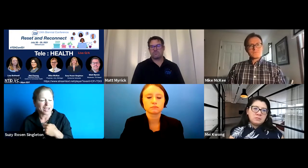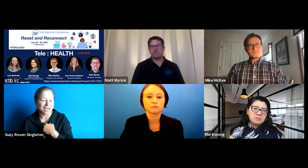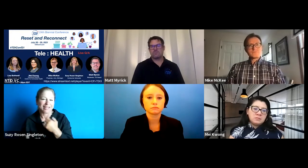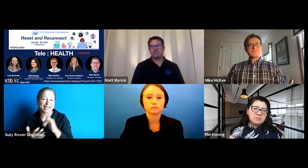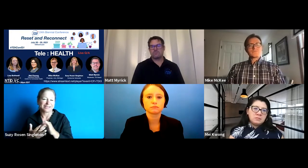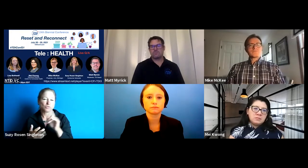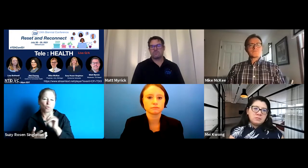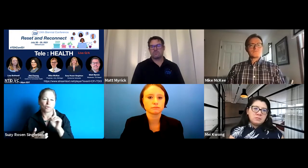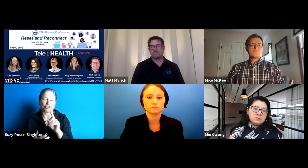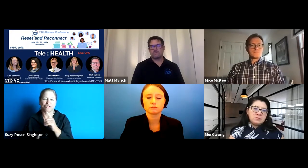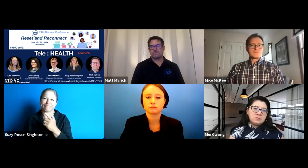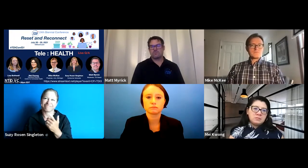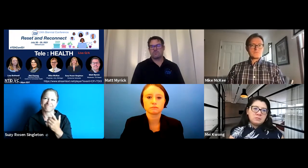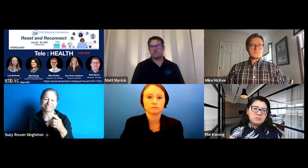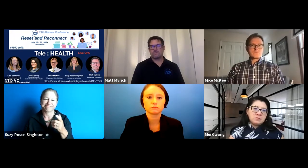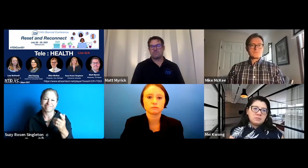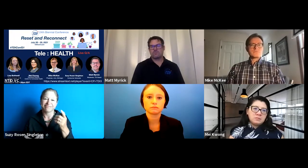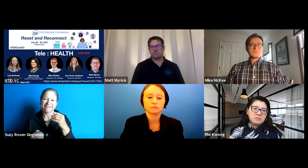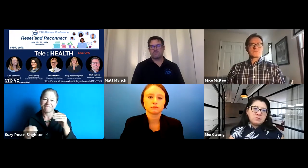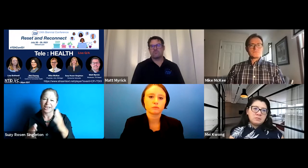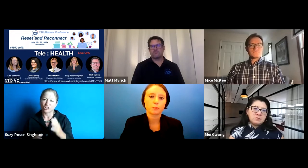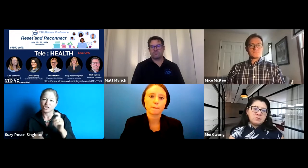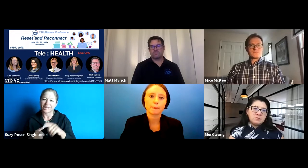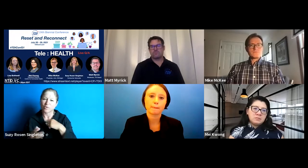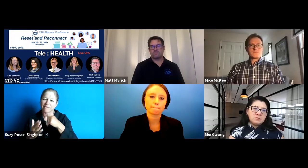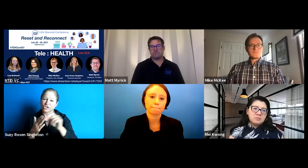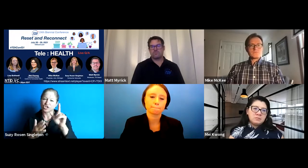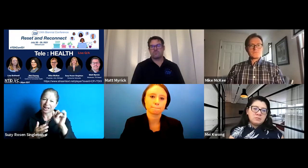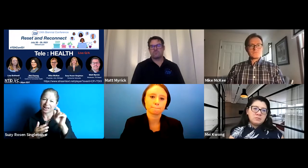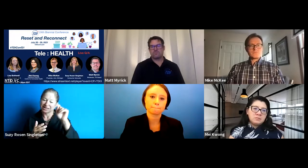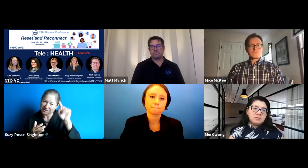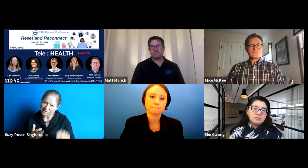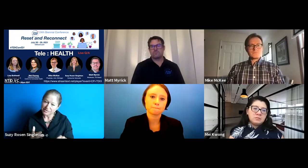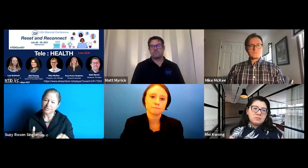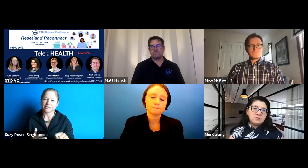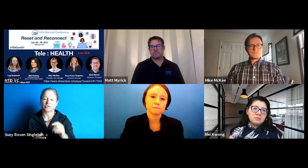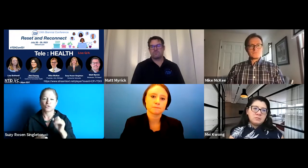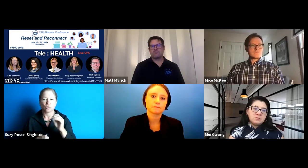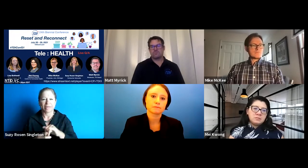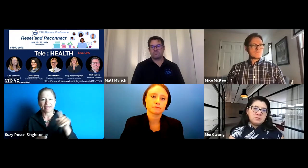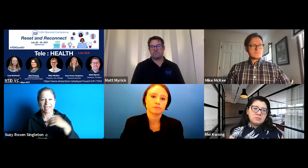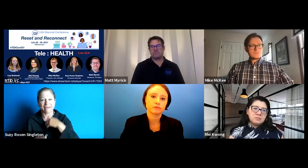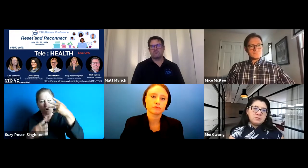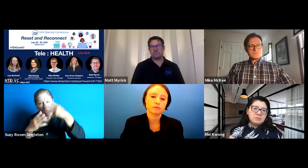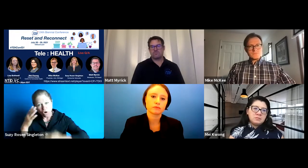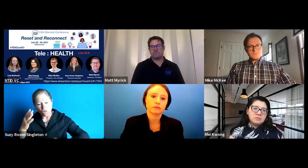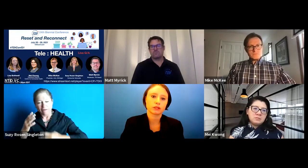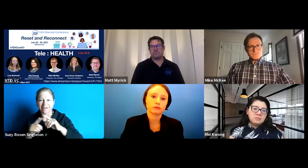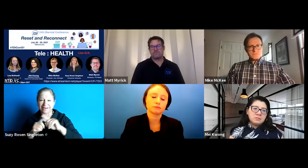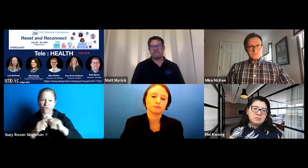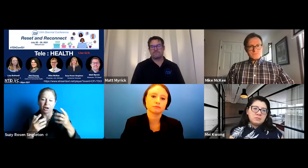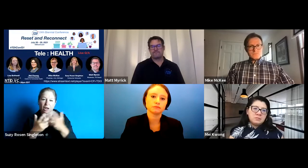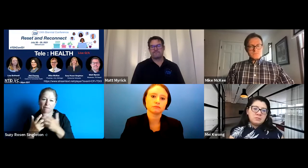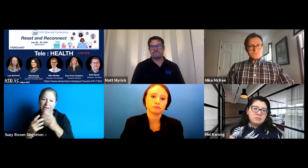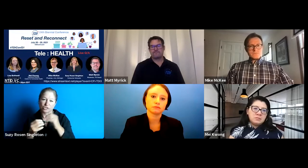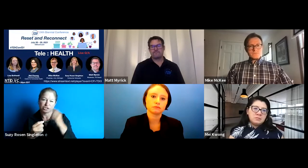to. Whether they're screen reader compatible, I can't speak to. And that's where the vendors need to have their own checklist so that